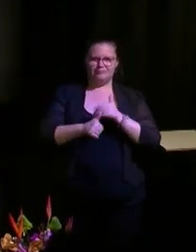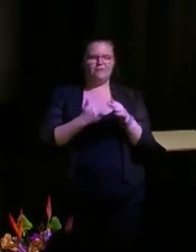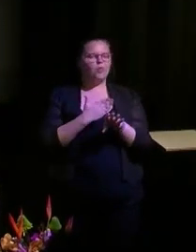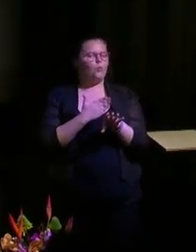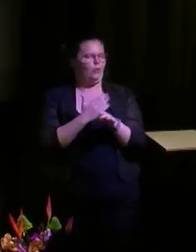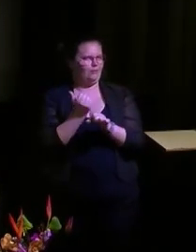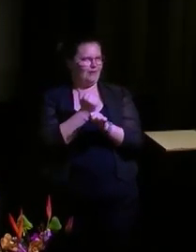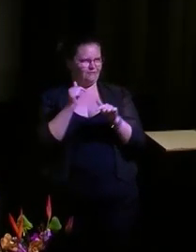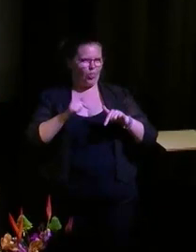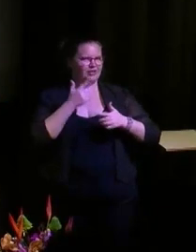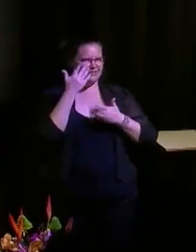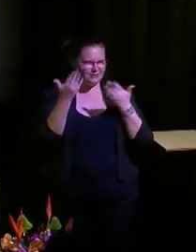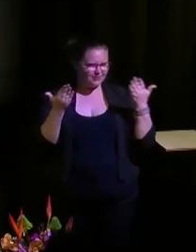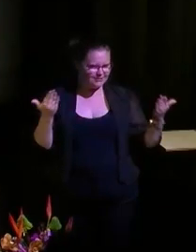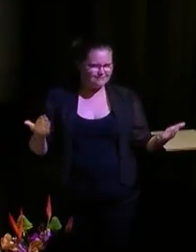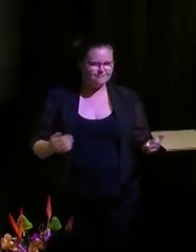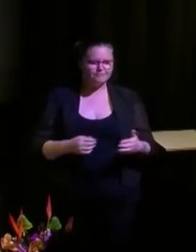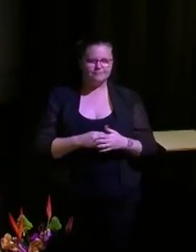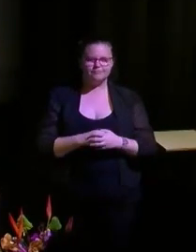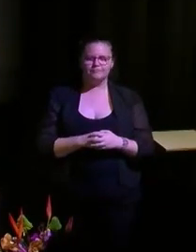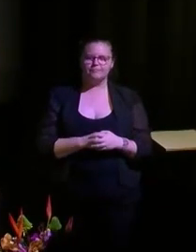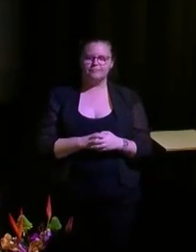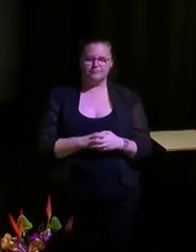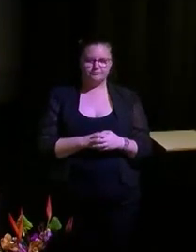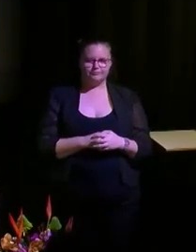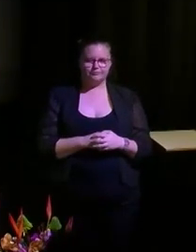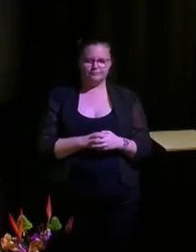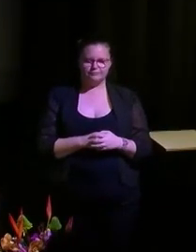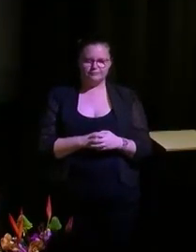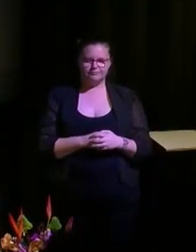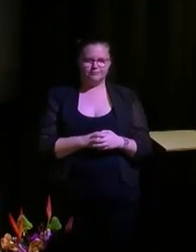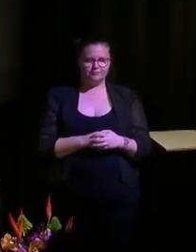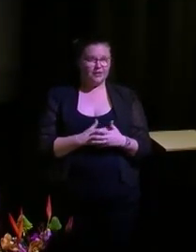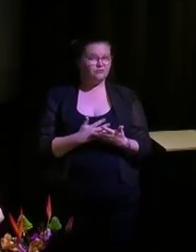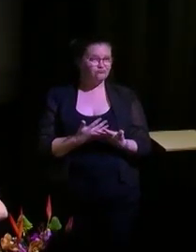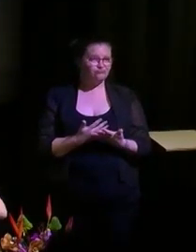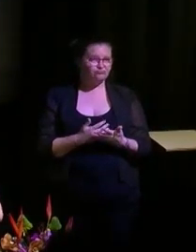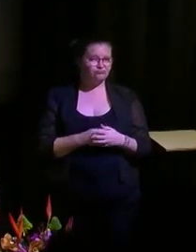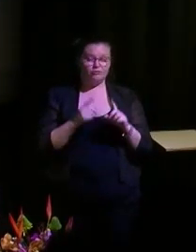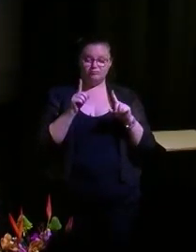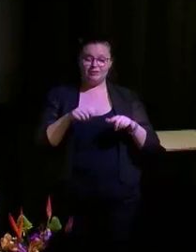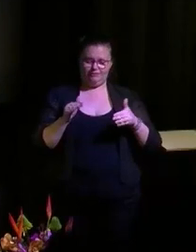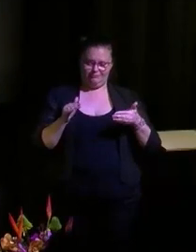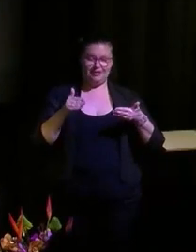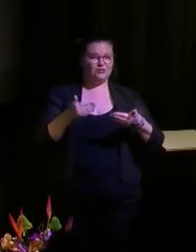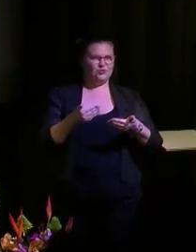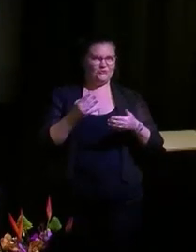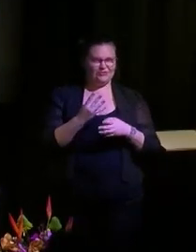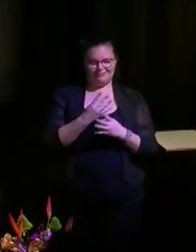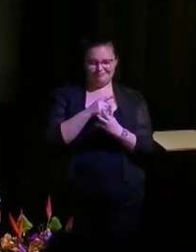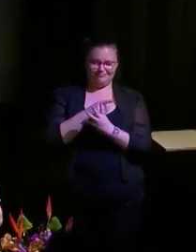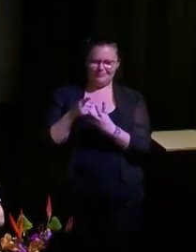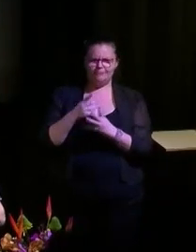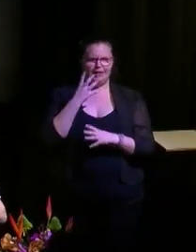created. So first of all, I might introduce our panellists, sorry.